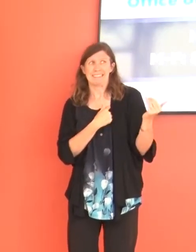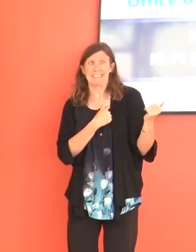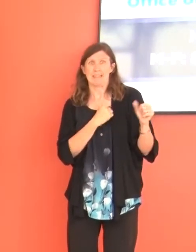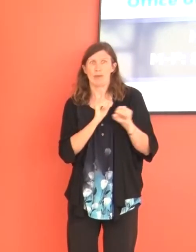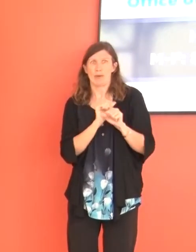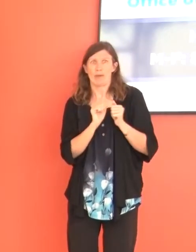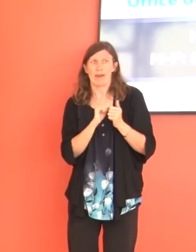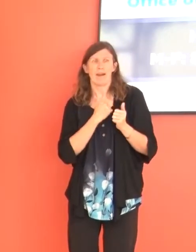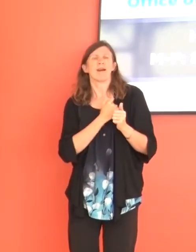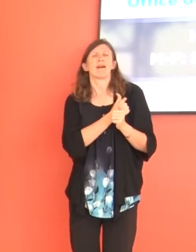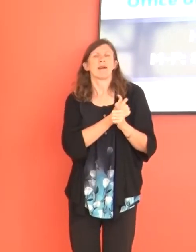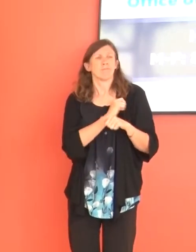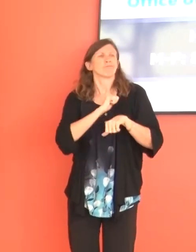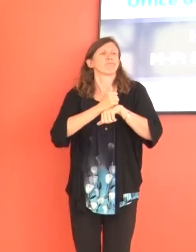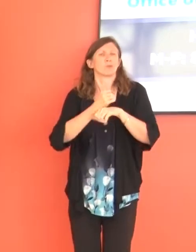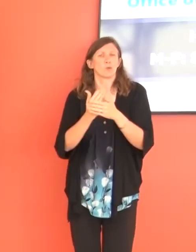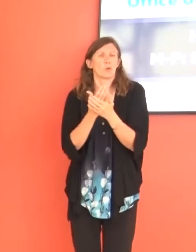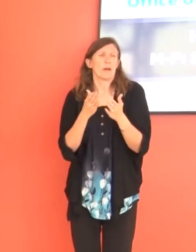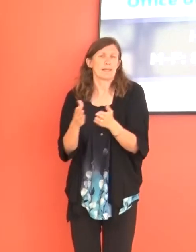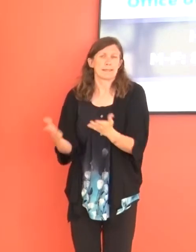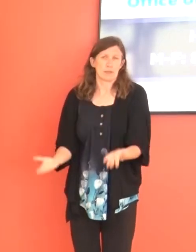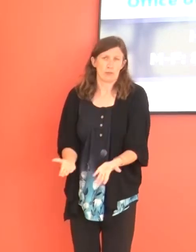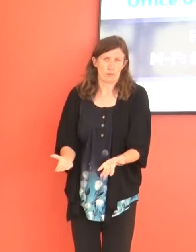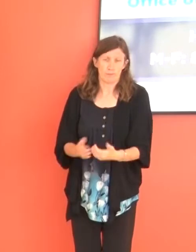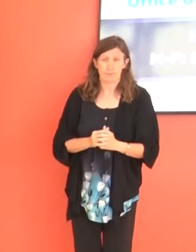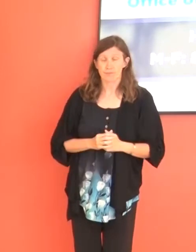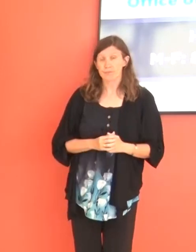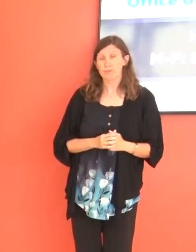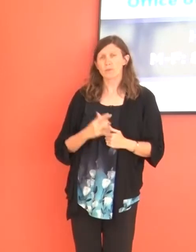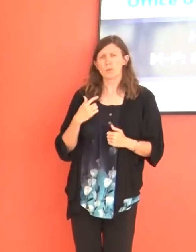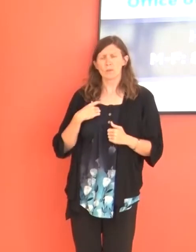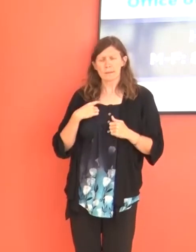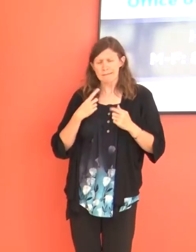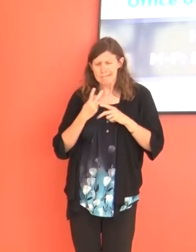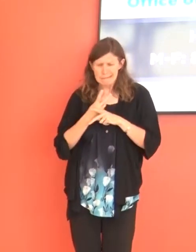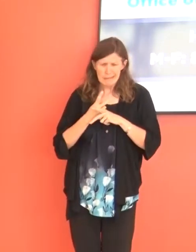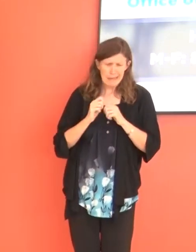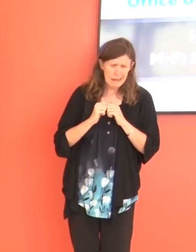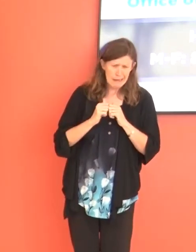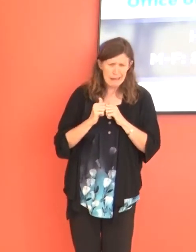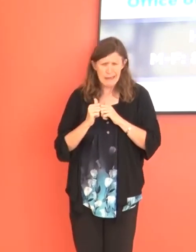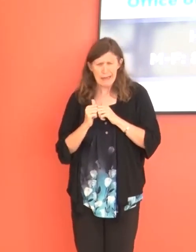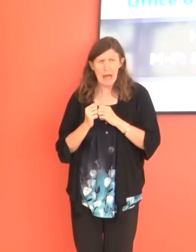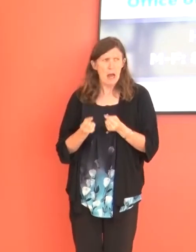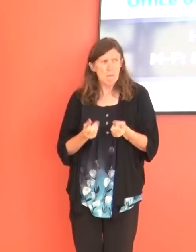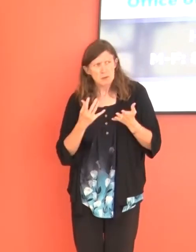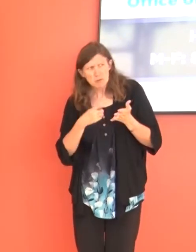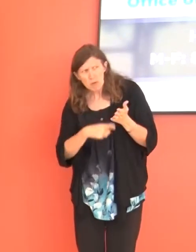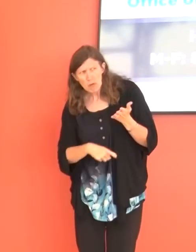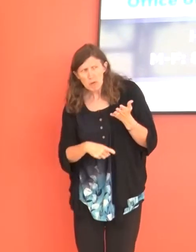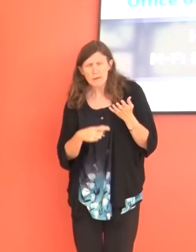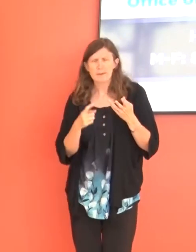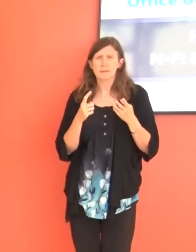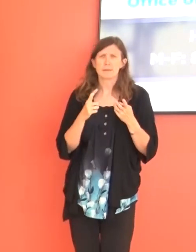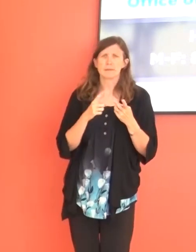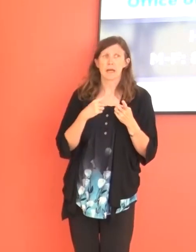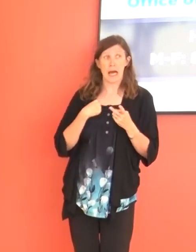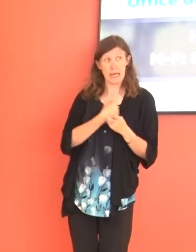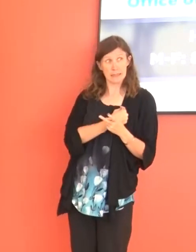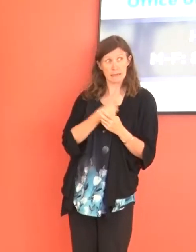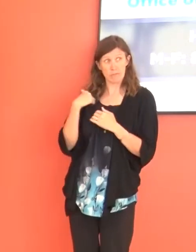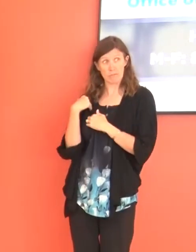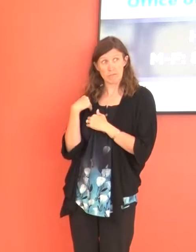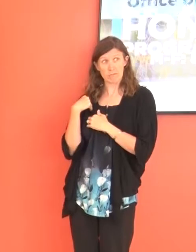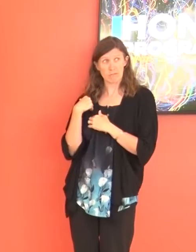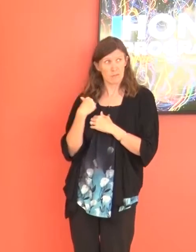in collaboration with them. So we're working through some of the fine points. You know, how much does it cost us, and how